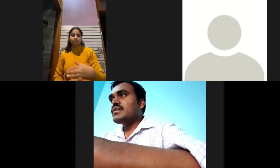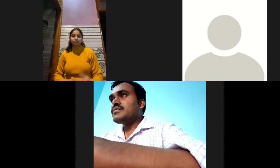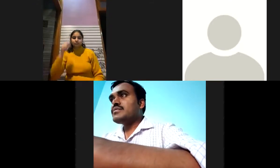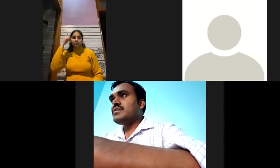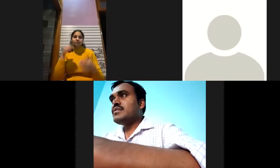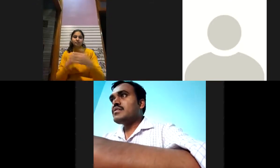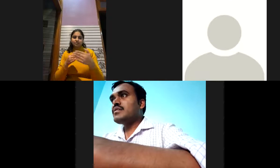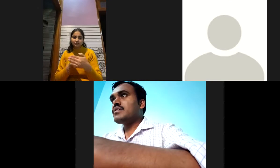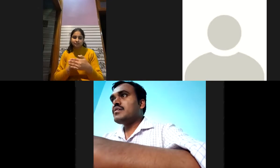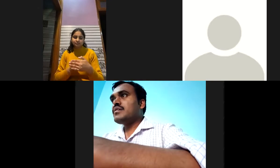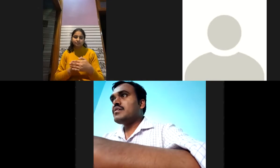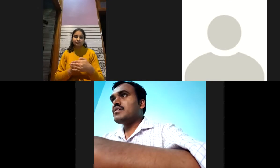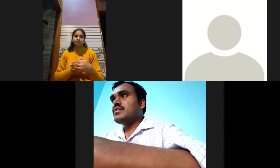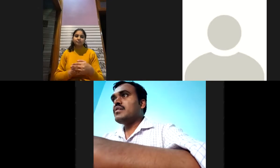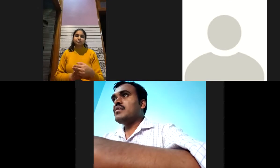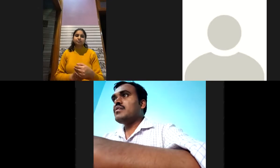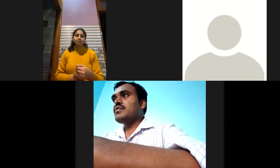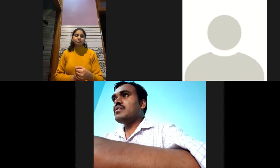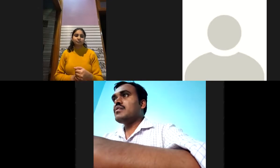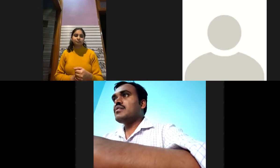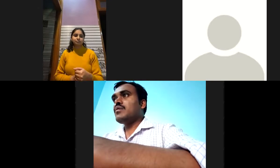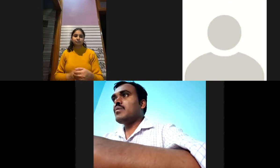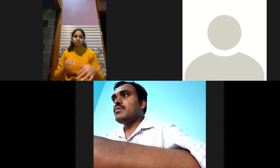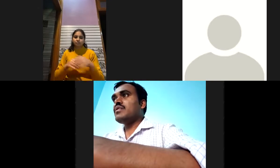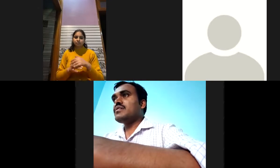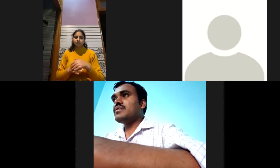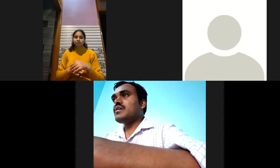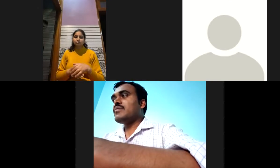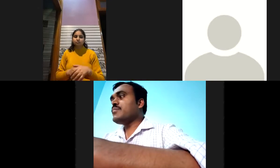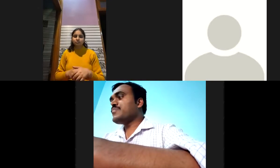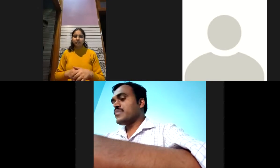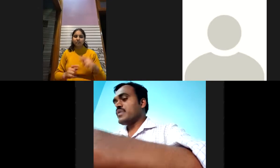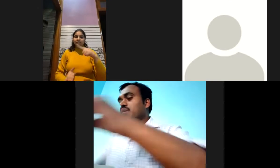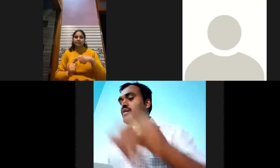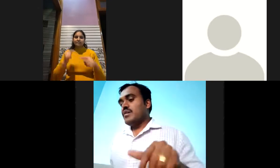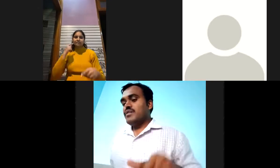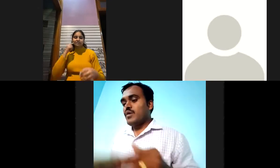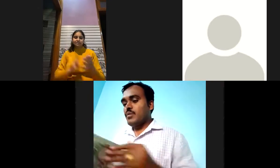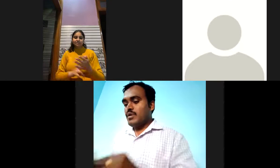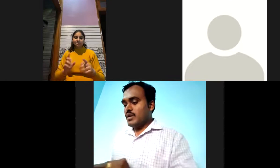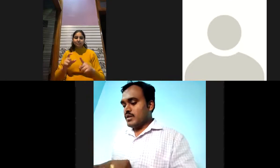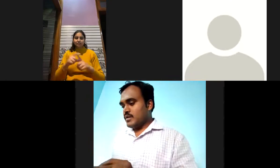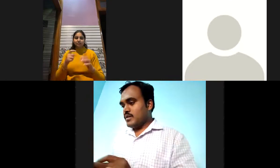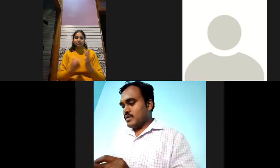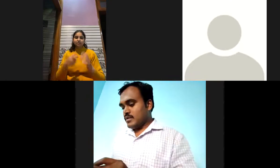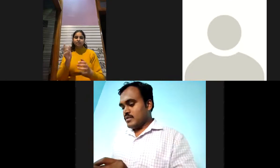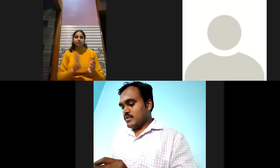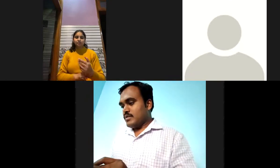Understanding Resistance in the novel The Tin Drum. It is a novel